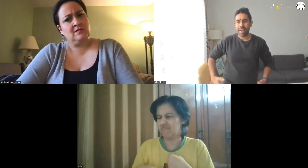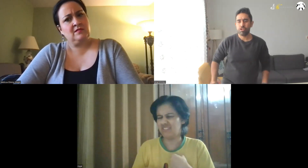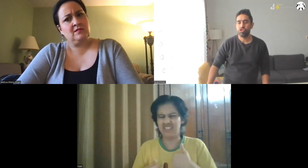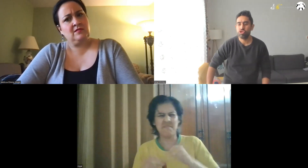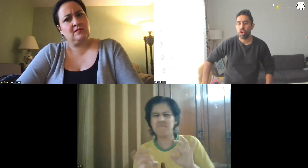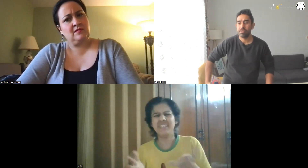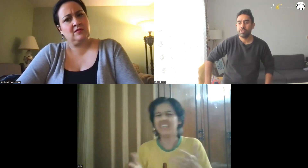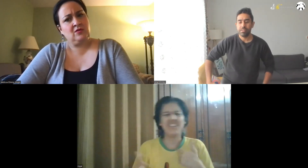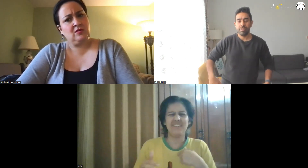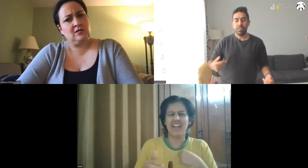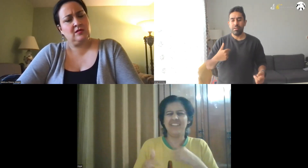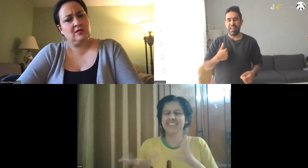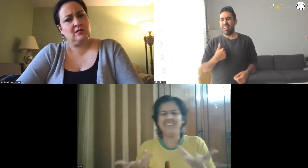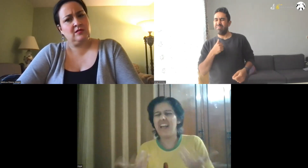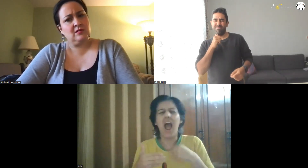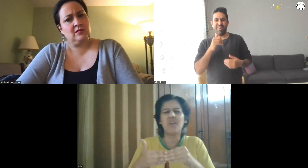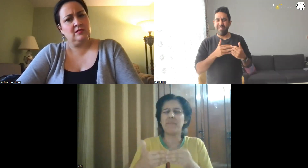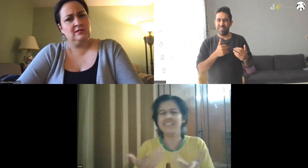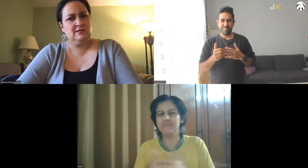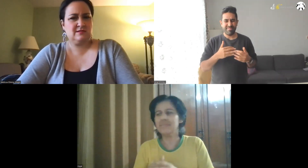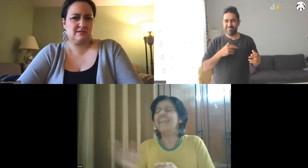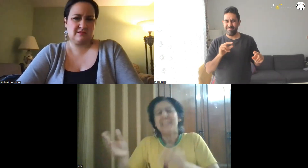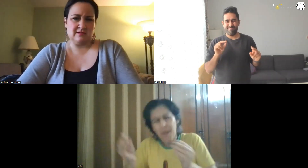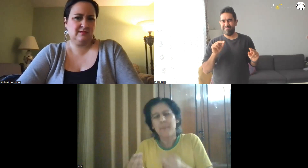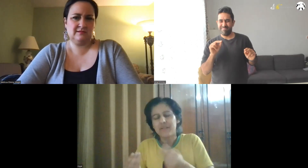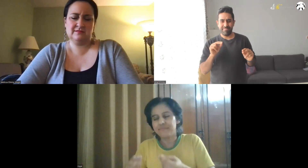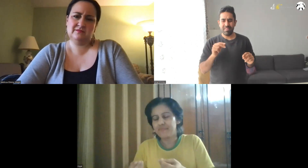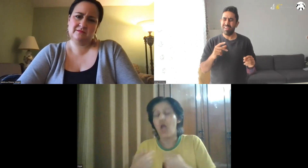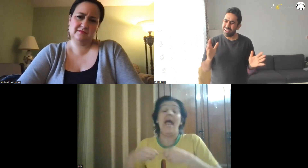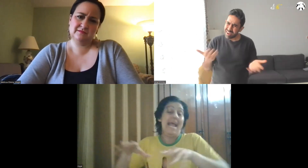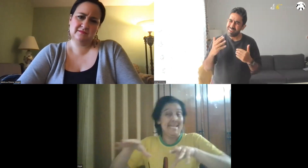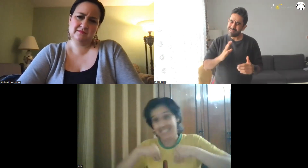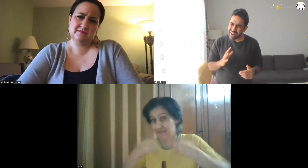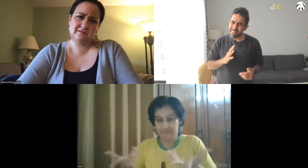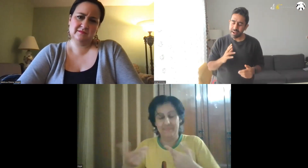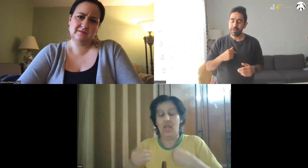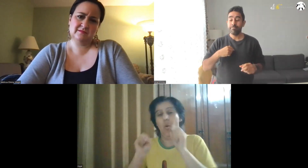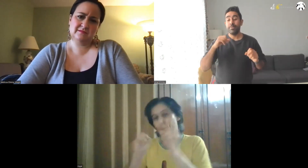The second thing is shorts. You know, uh, s-